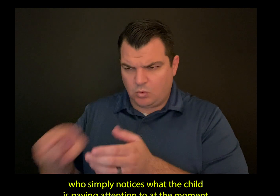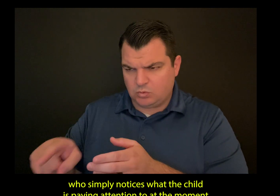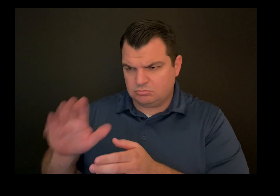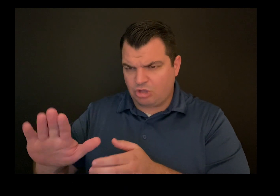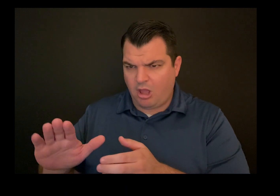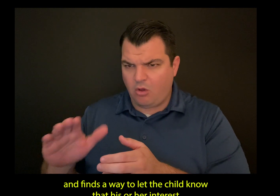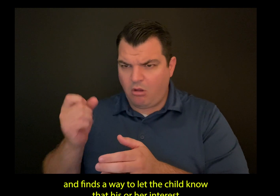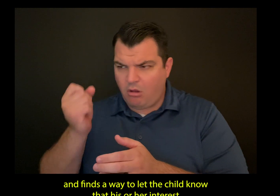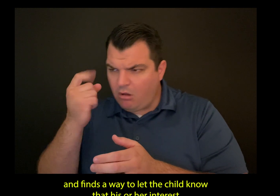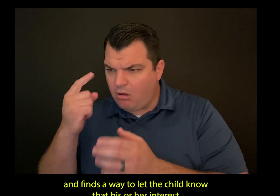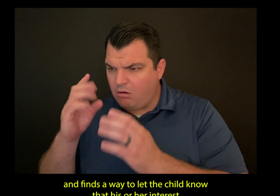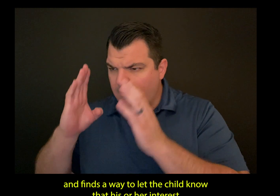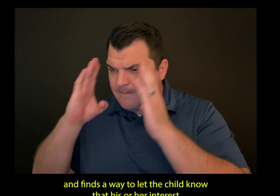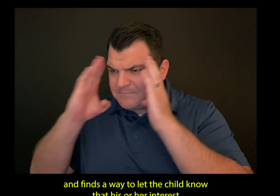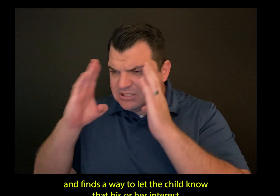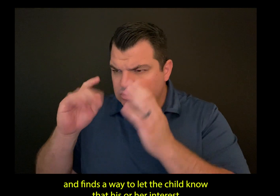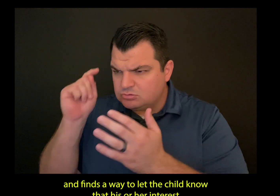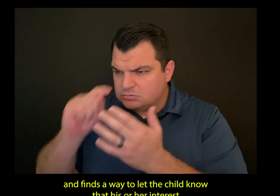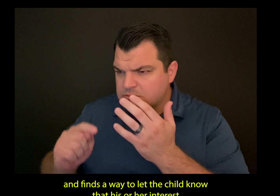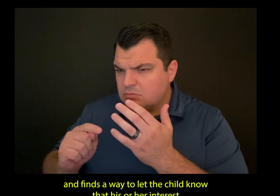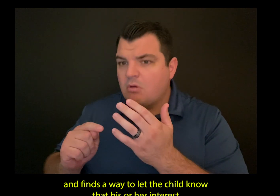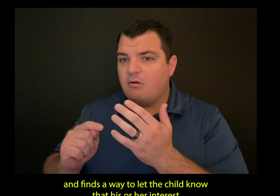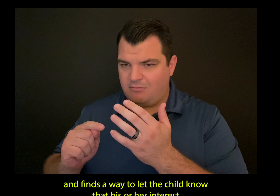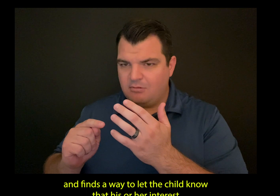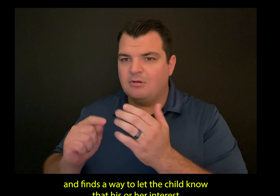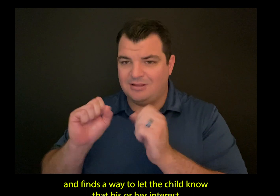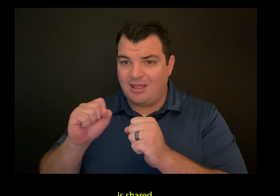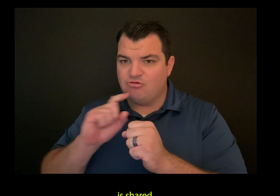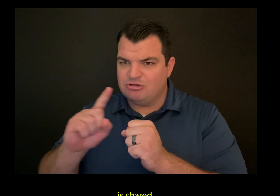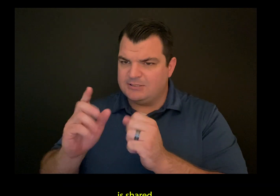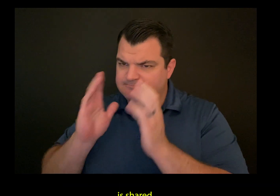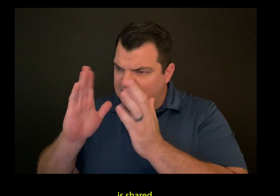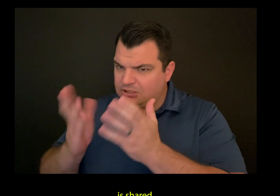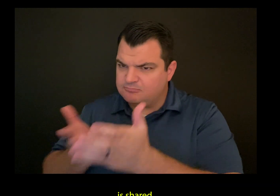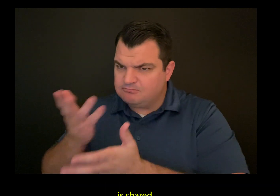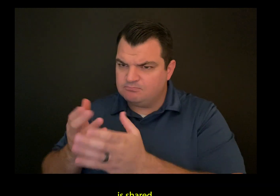moment and finds a way to let the child know that his or her interest is shared.